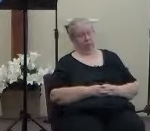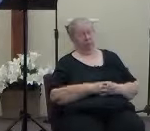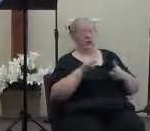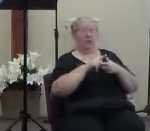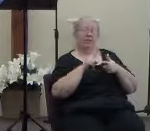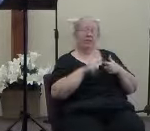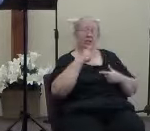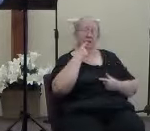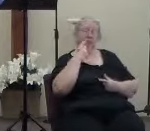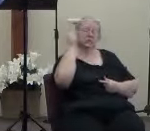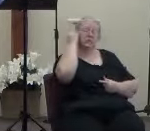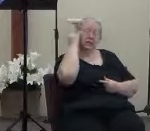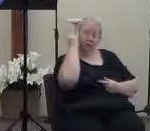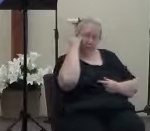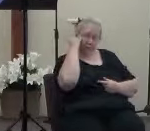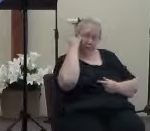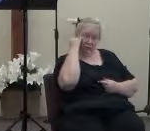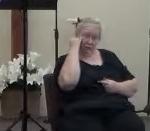And then it says, if.